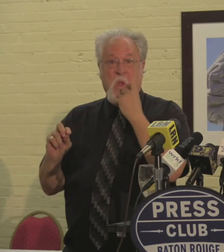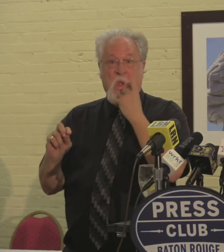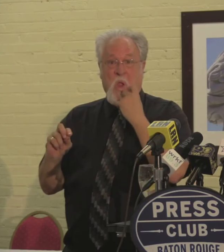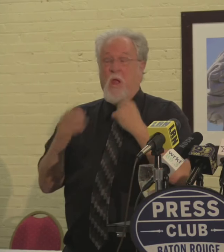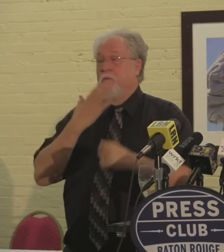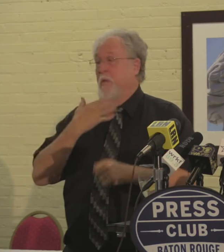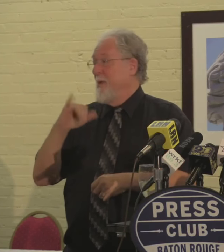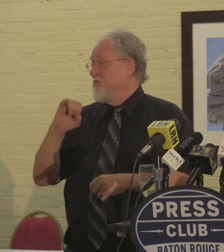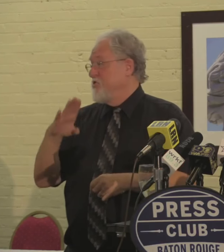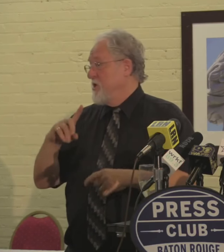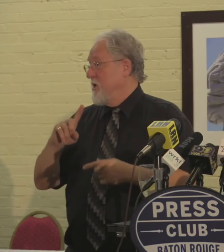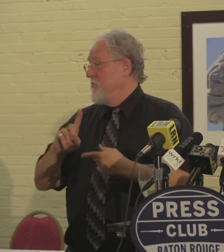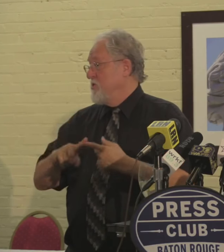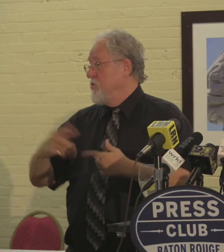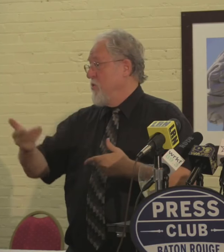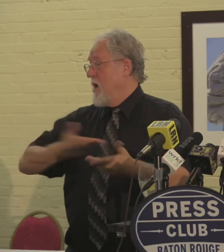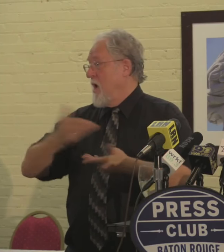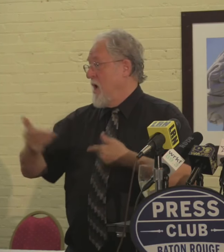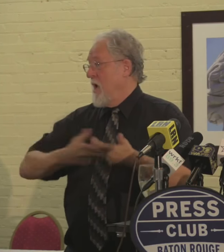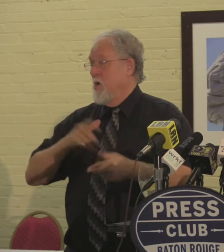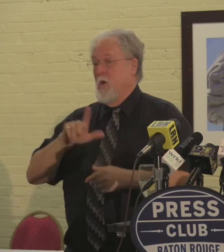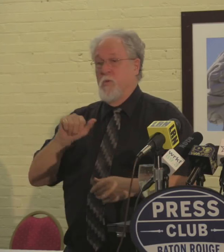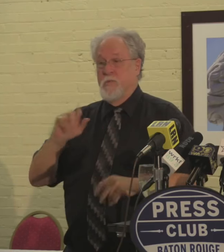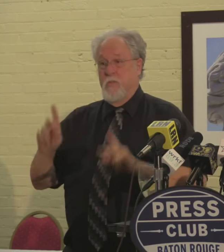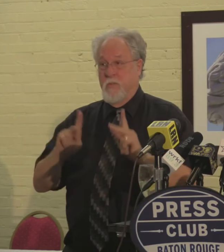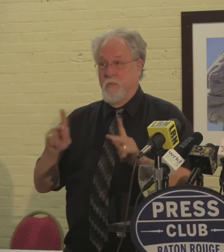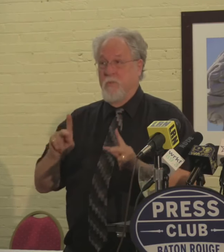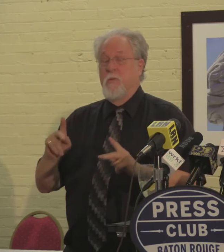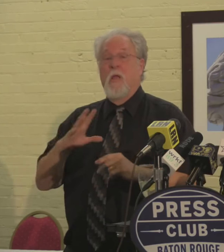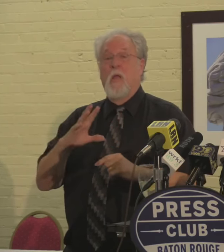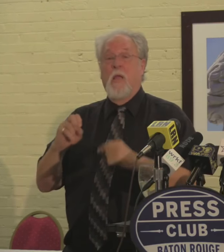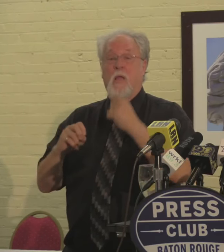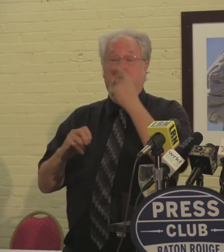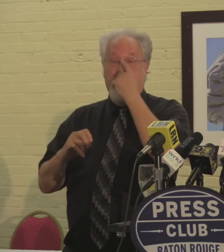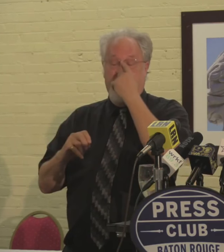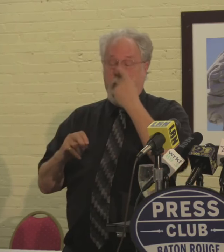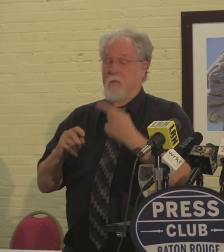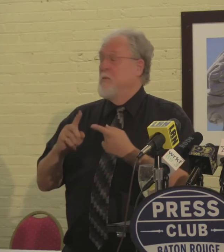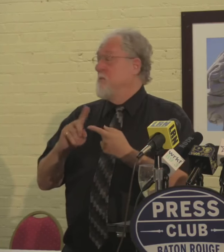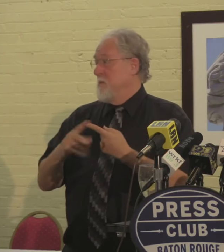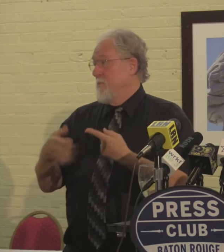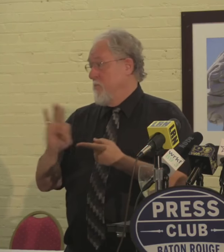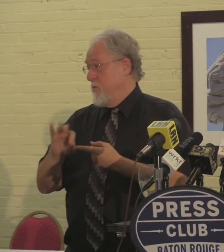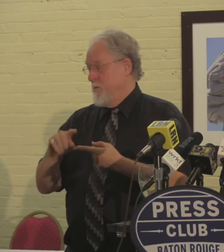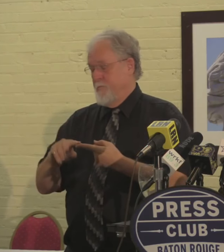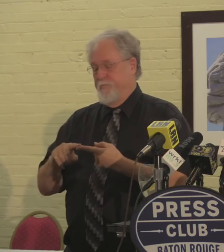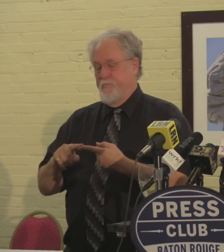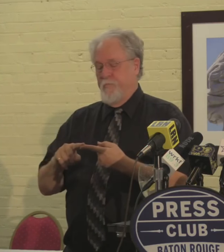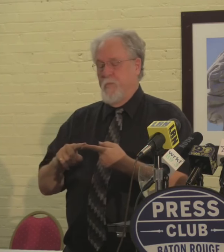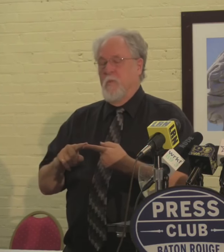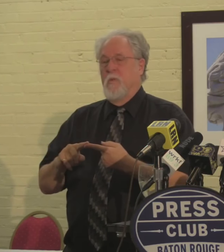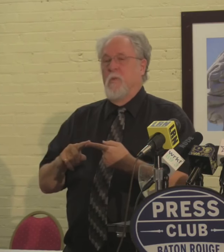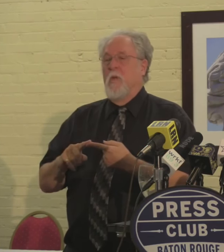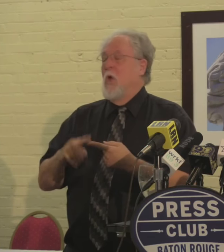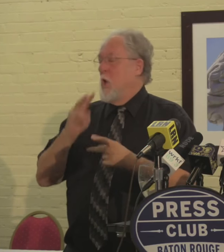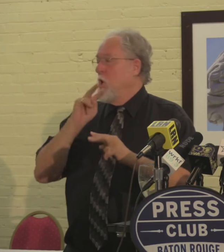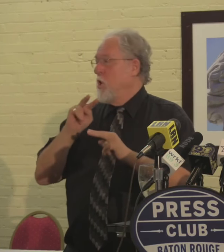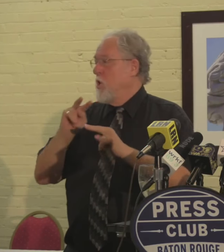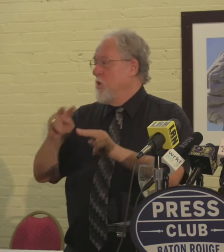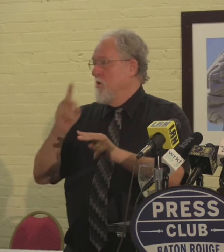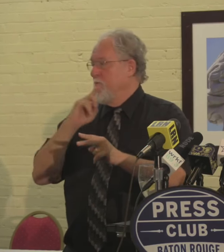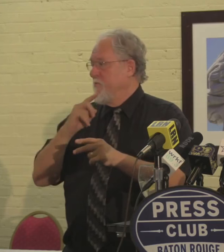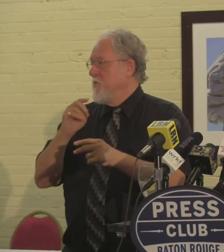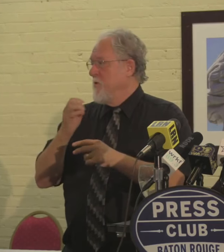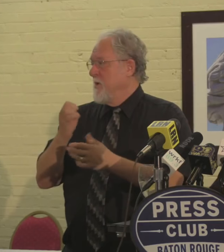the best job in terms of hiring Louisianans. And so that's really important, and you can look for an initiative there with the Department of